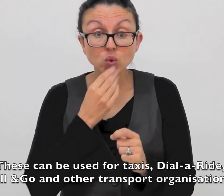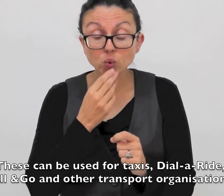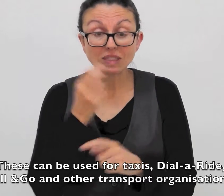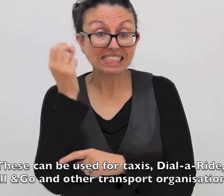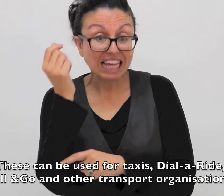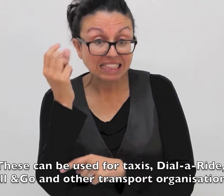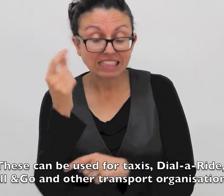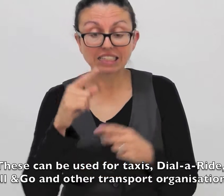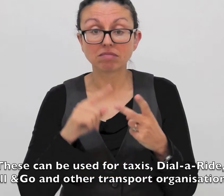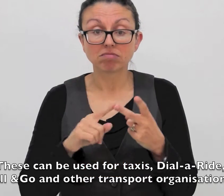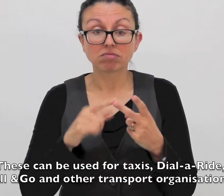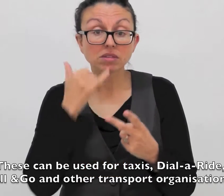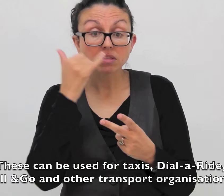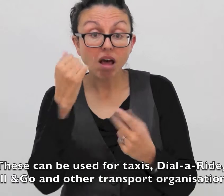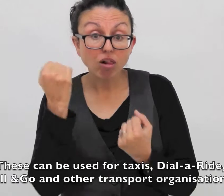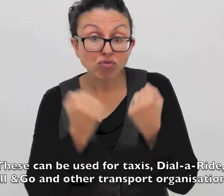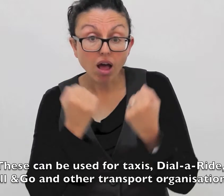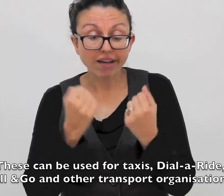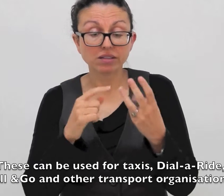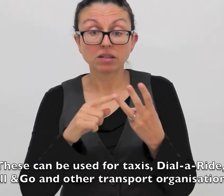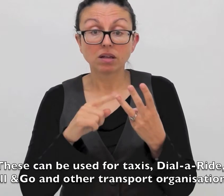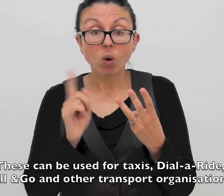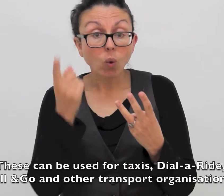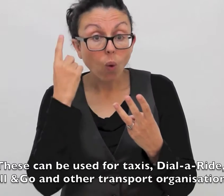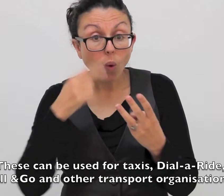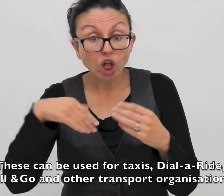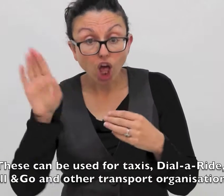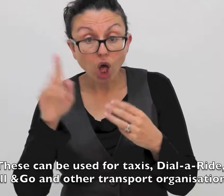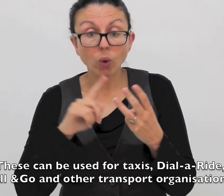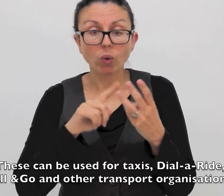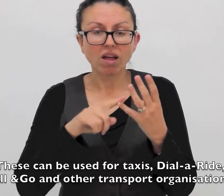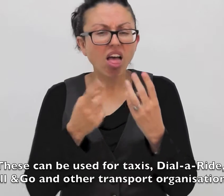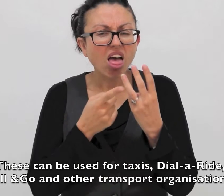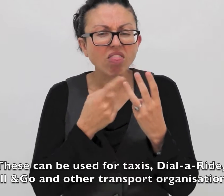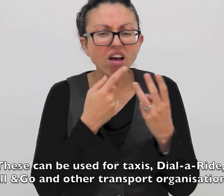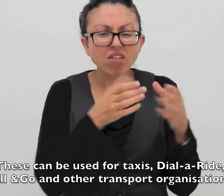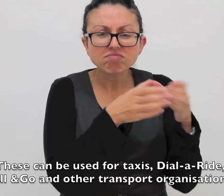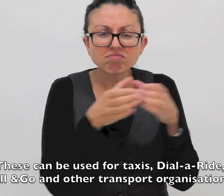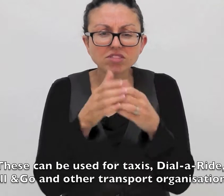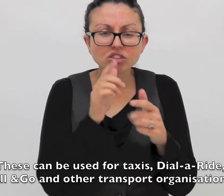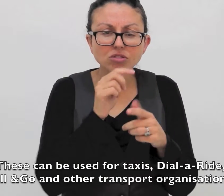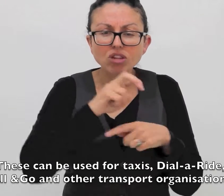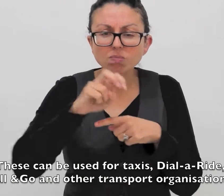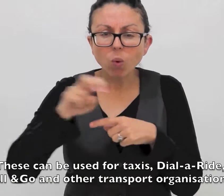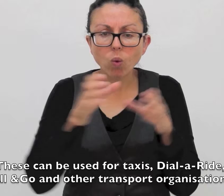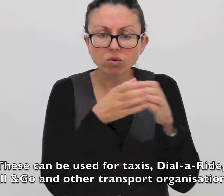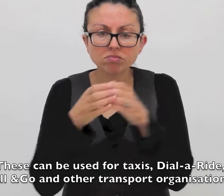travel vouchers. This can be used for taxis, dial a ride, call and go, and other